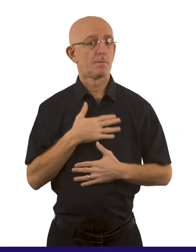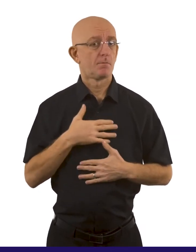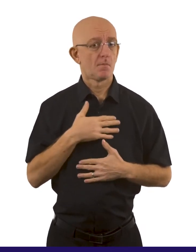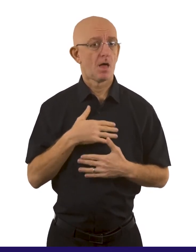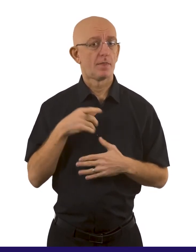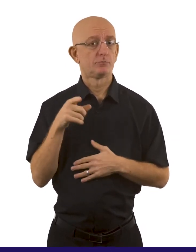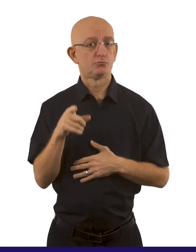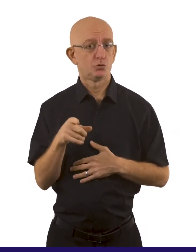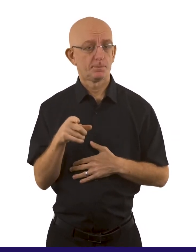Bathroom.